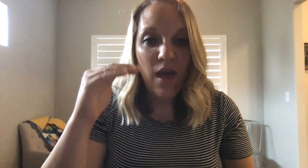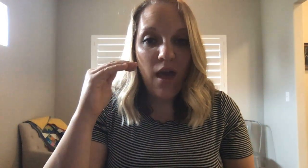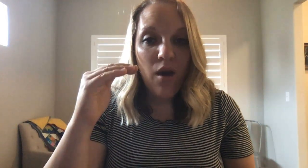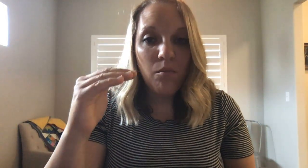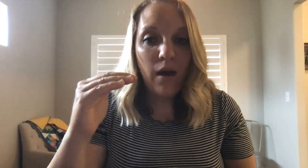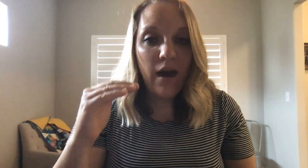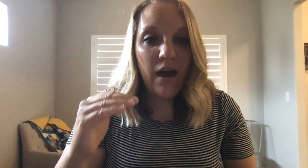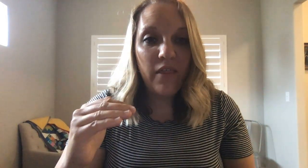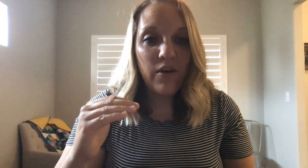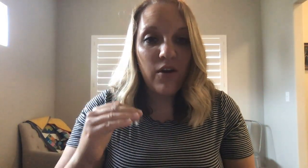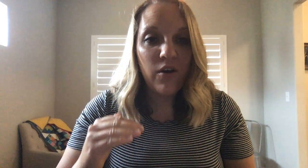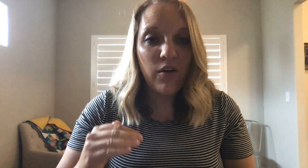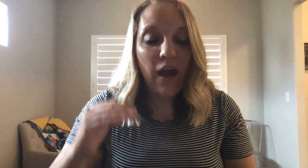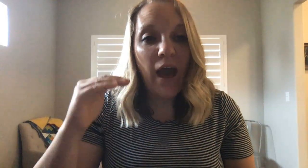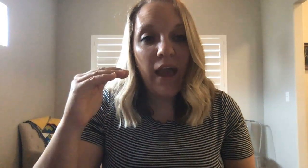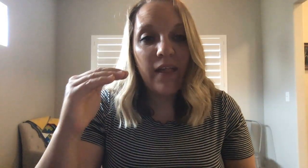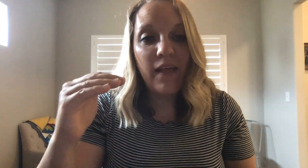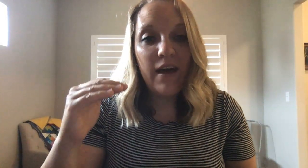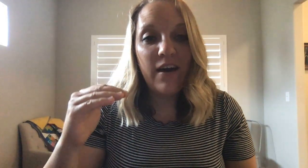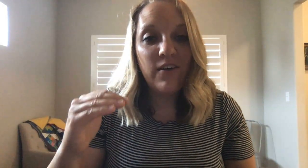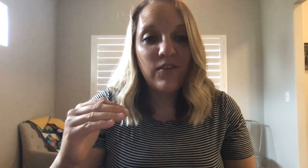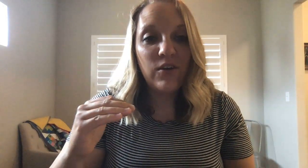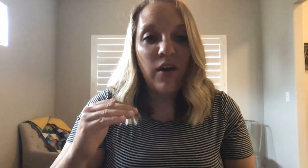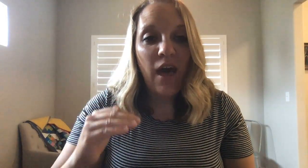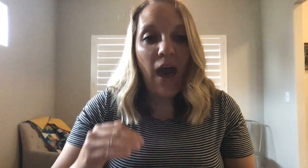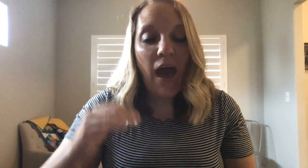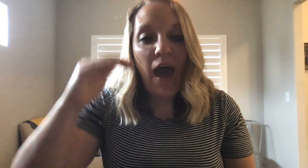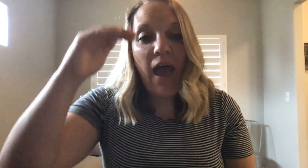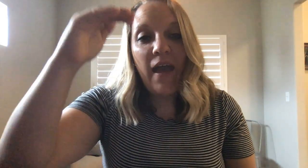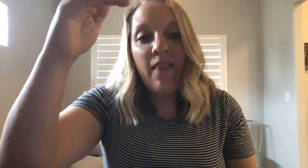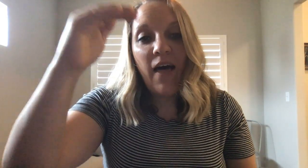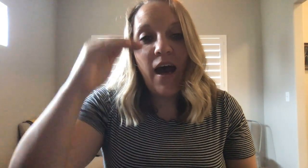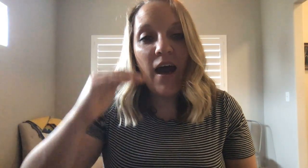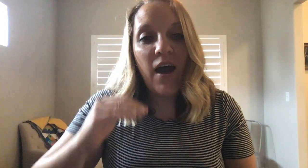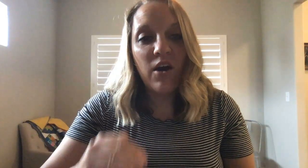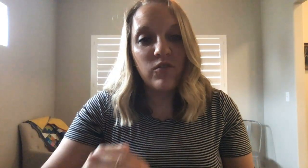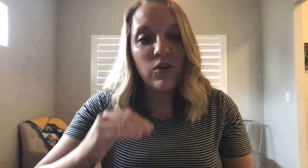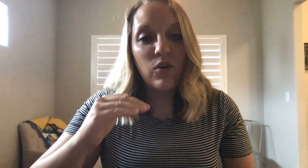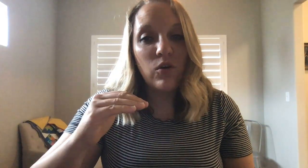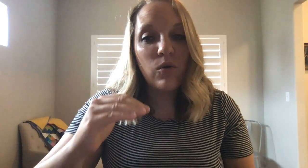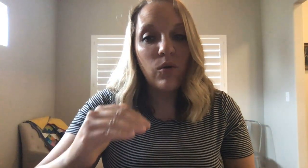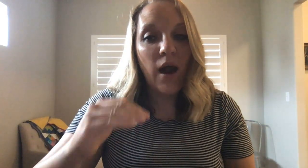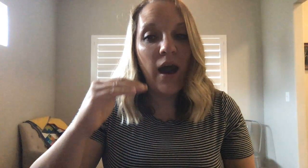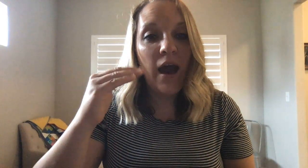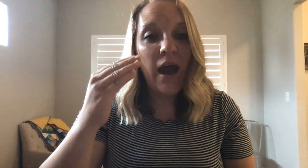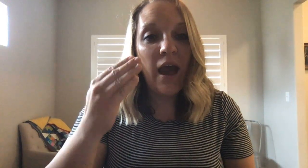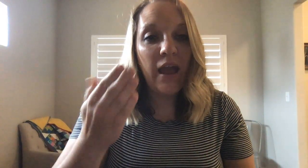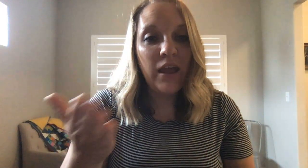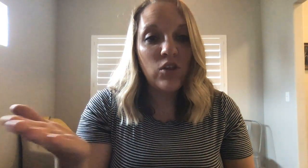too. Mother, I love you. I love you. I do.